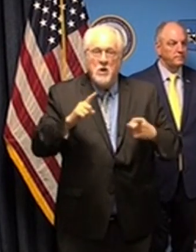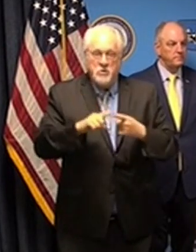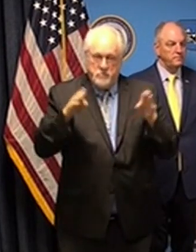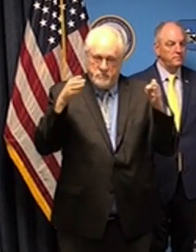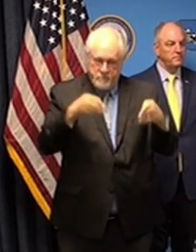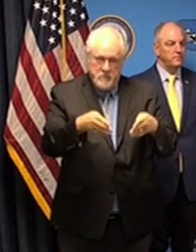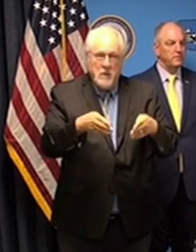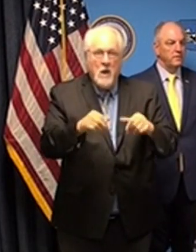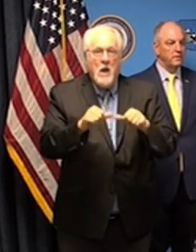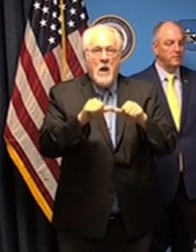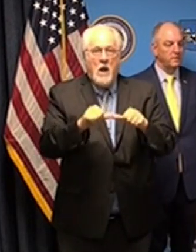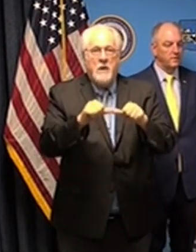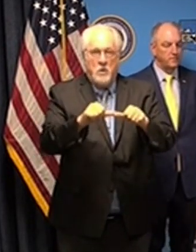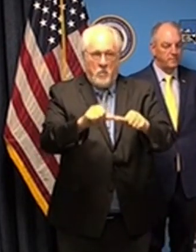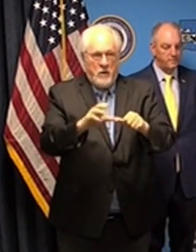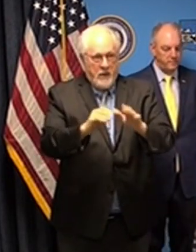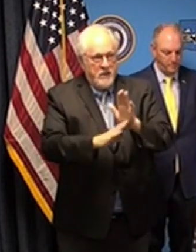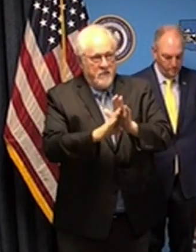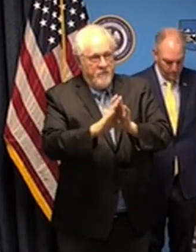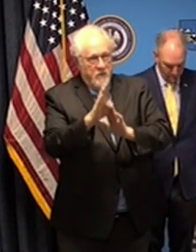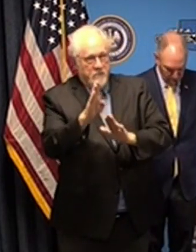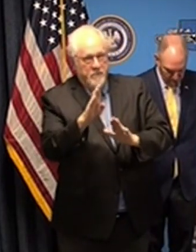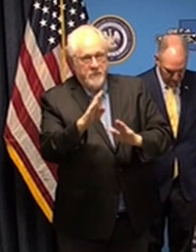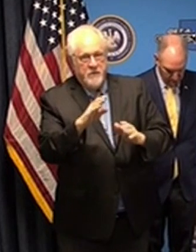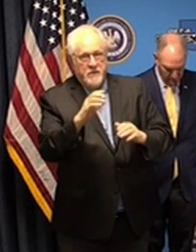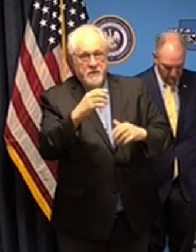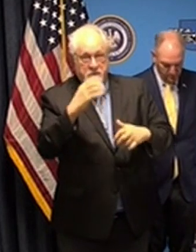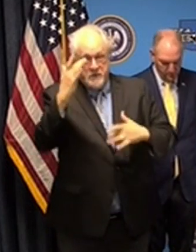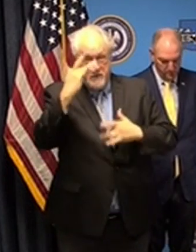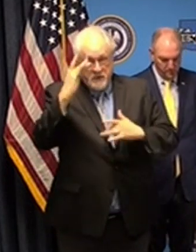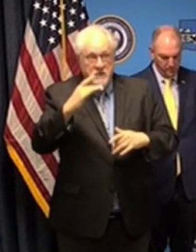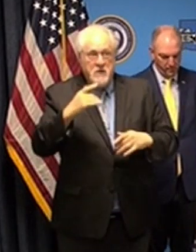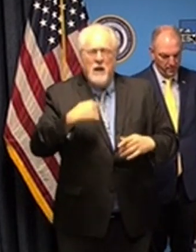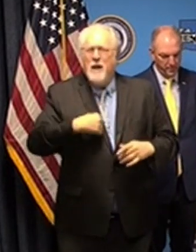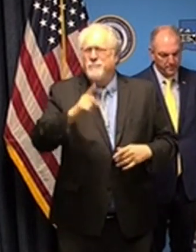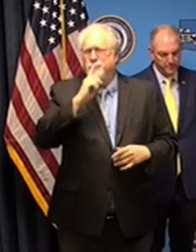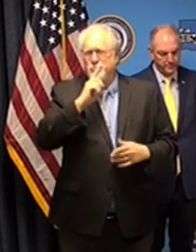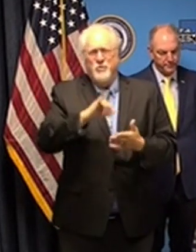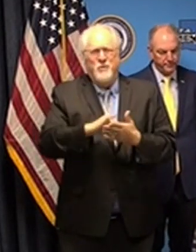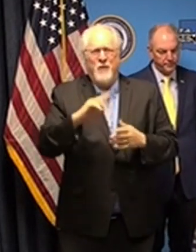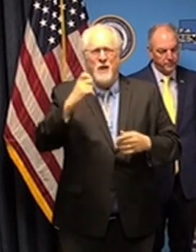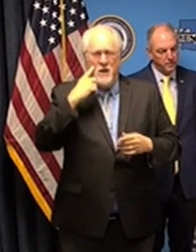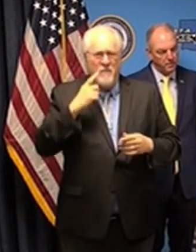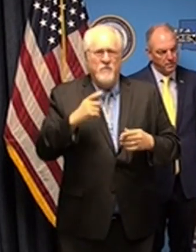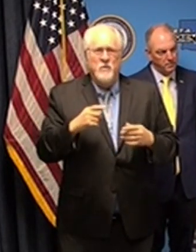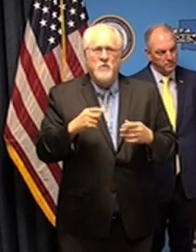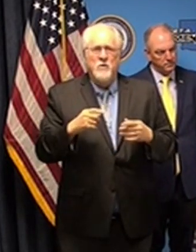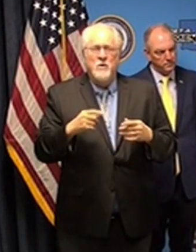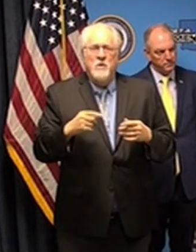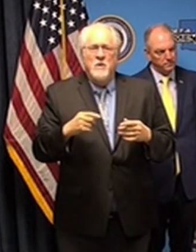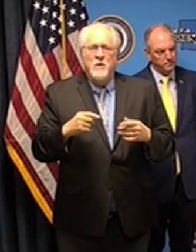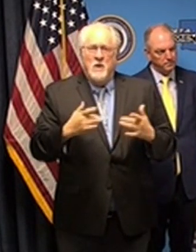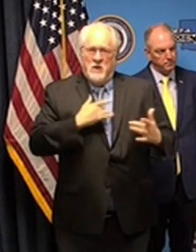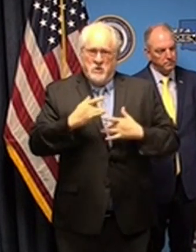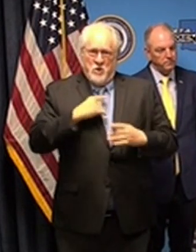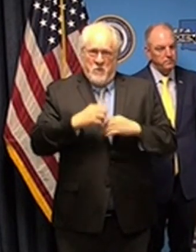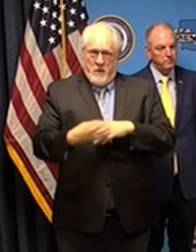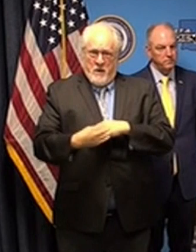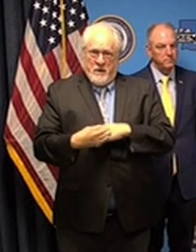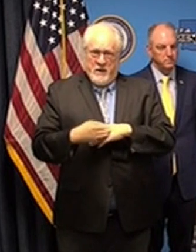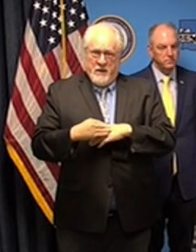to address this ongoing and developing situation. And I am certain that the governor is concerned, as I am, about